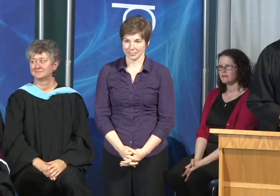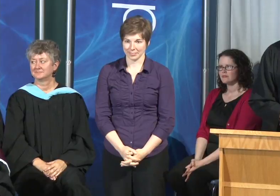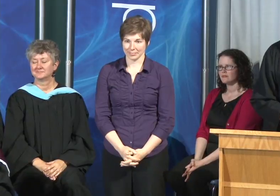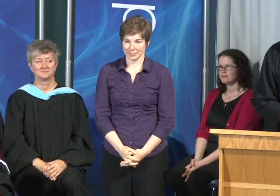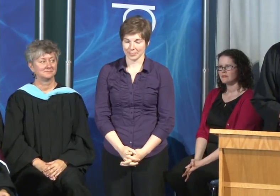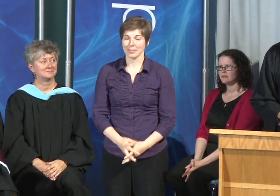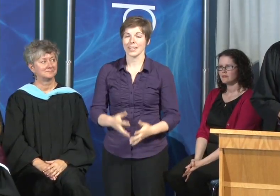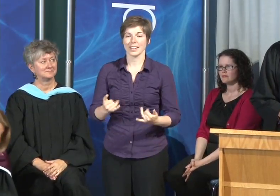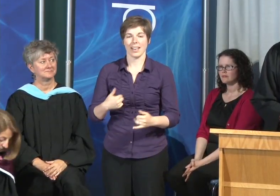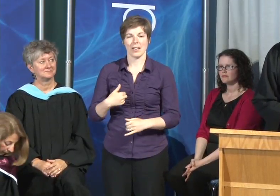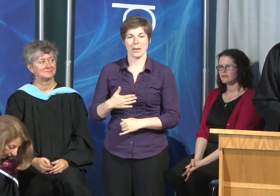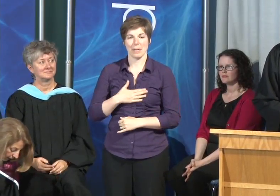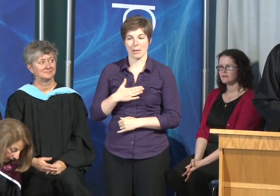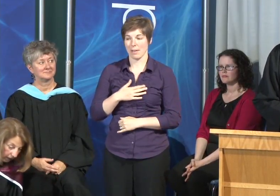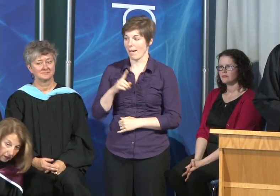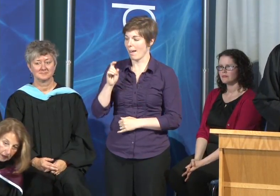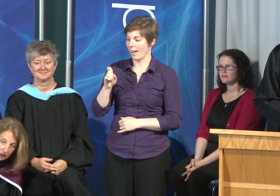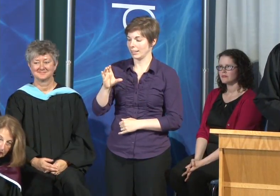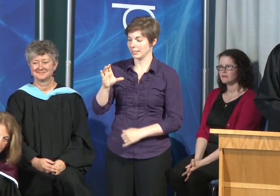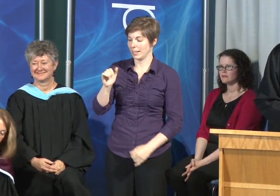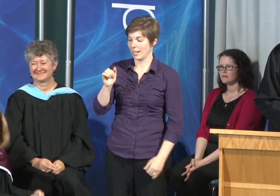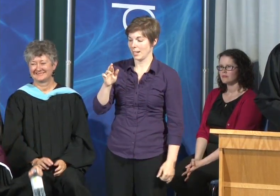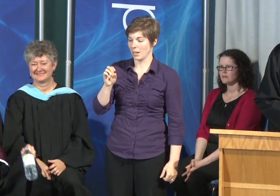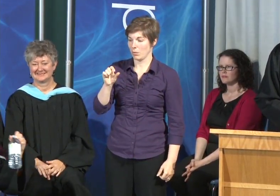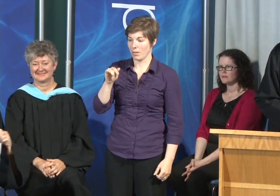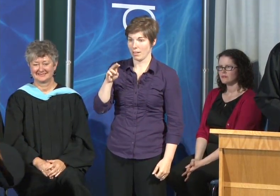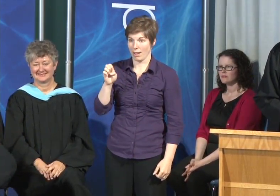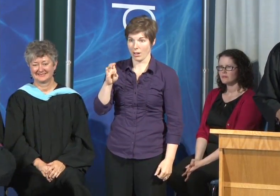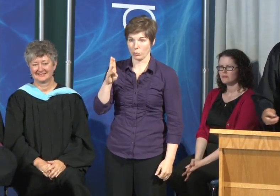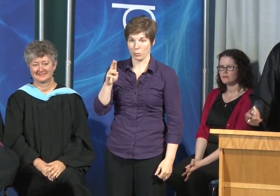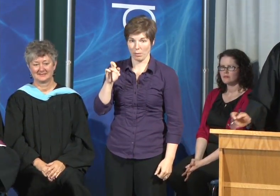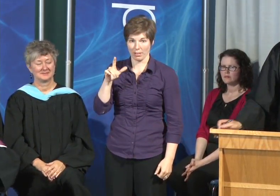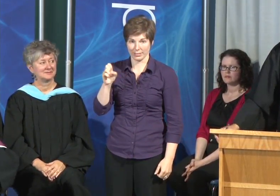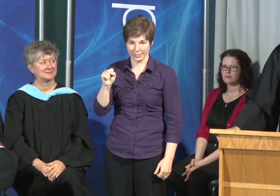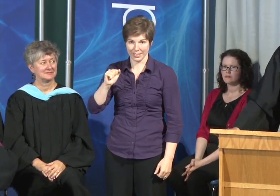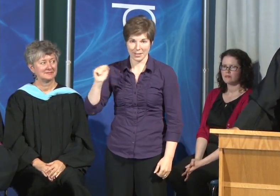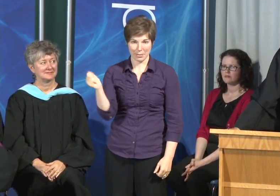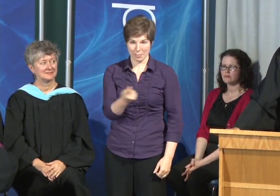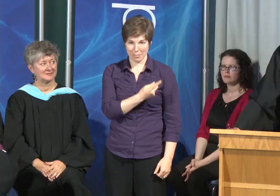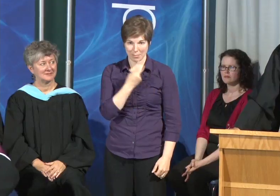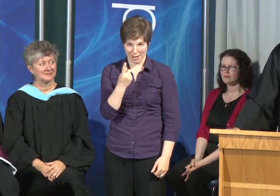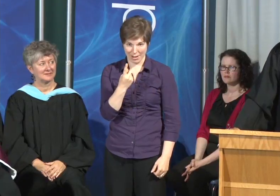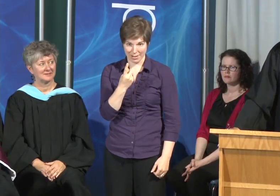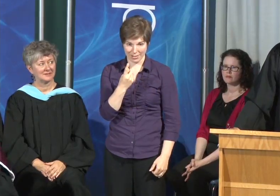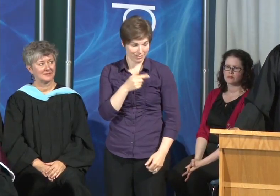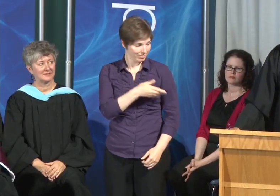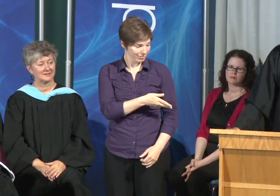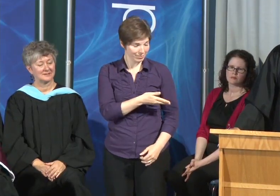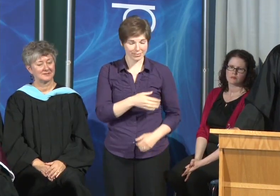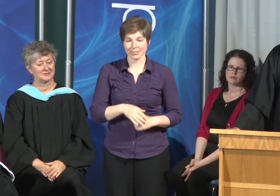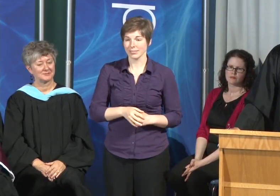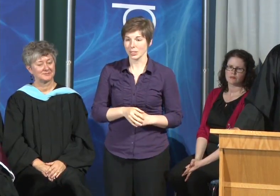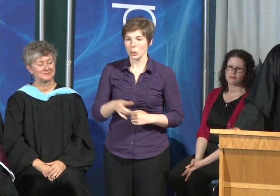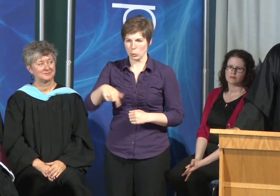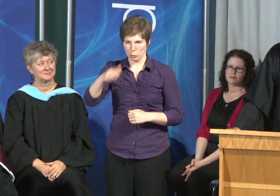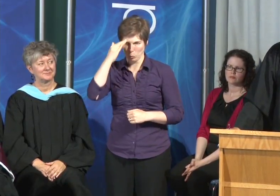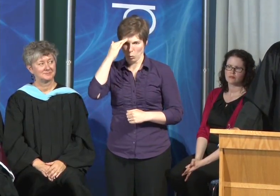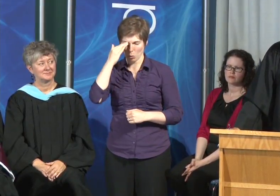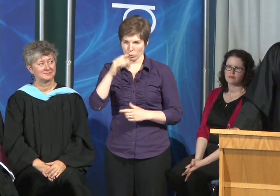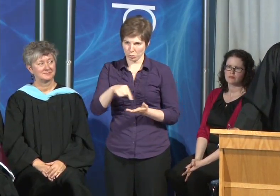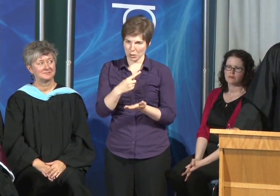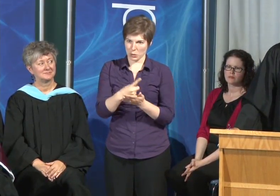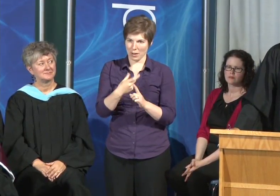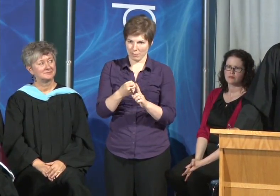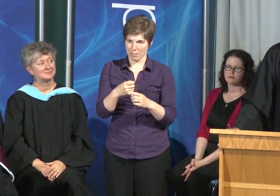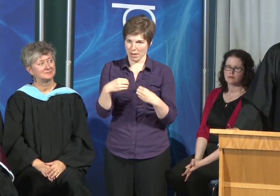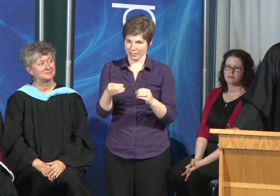I now have the pleasure of asking Caroline Ubels to return to the podium. As you know, she's graduating from our office administration program